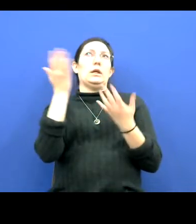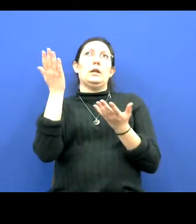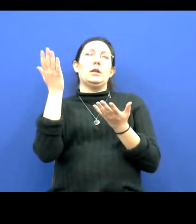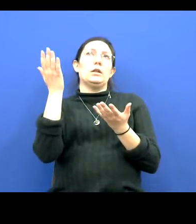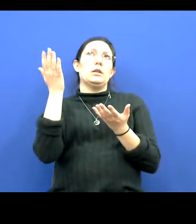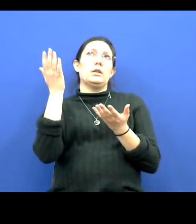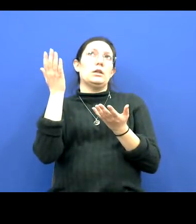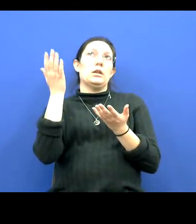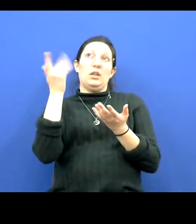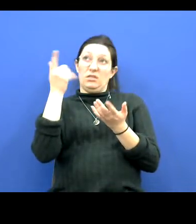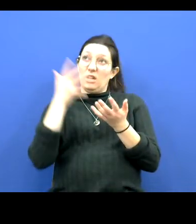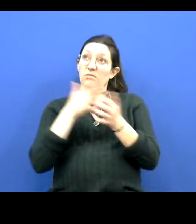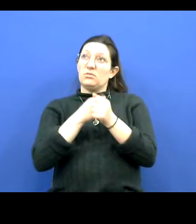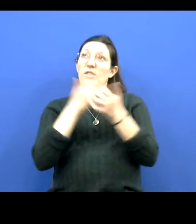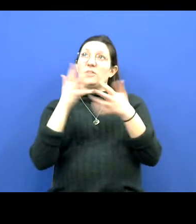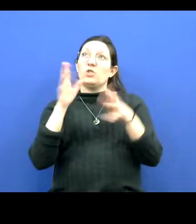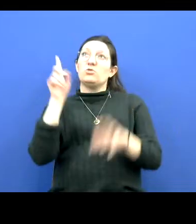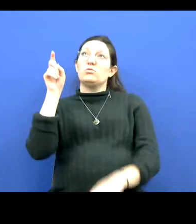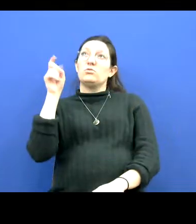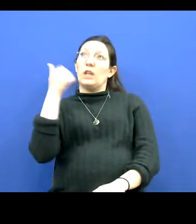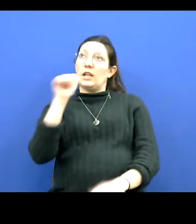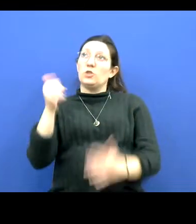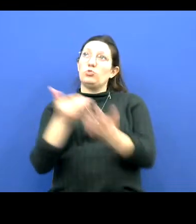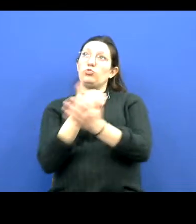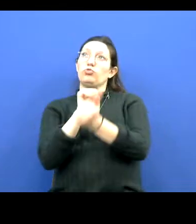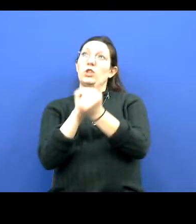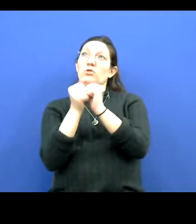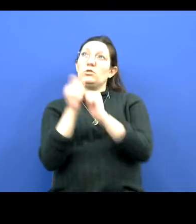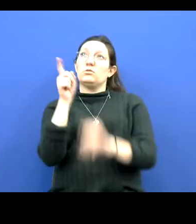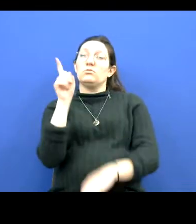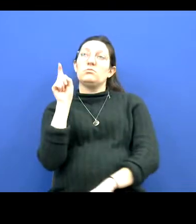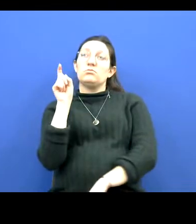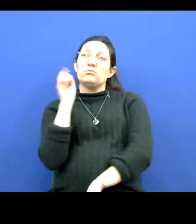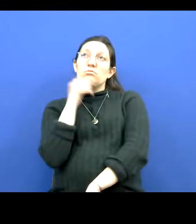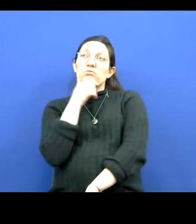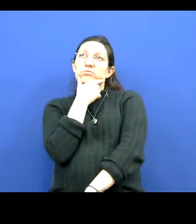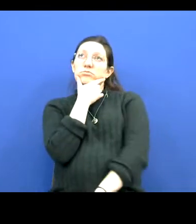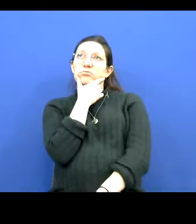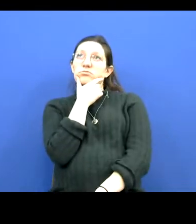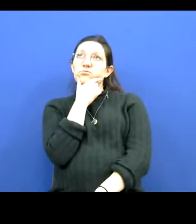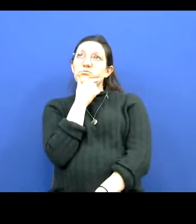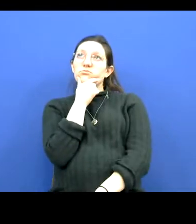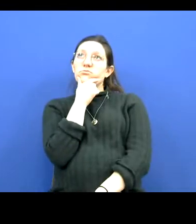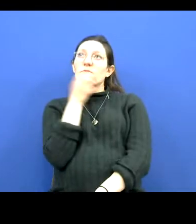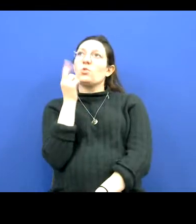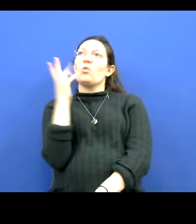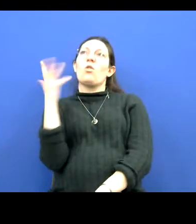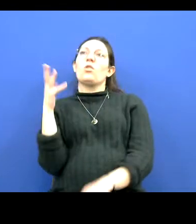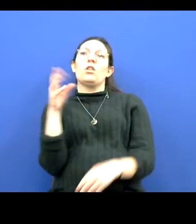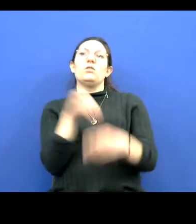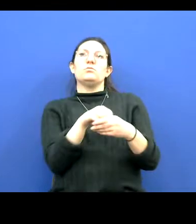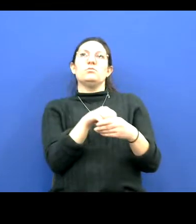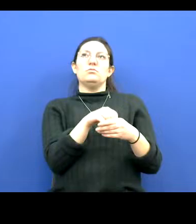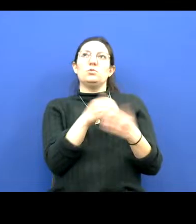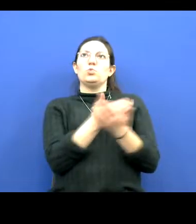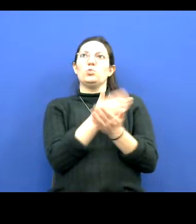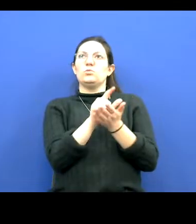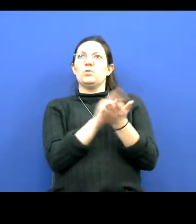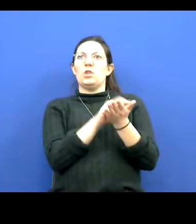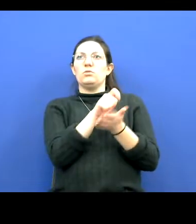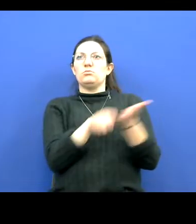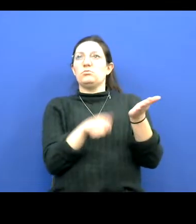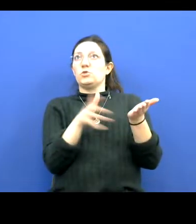5:30. Was there any changes that needed to be to the base law, or was that in the subsequent one for